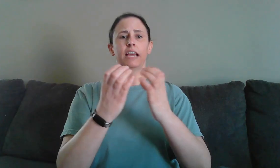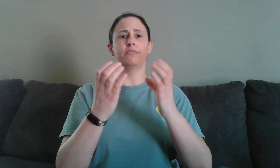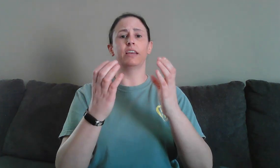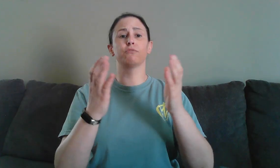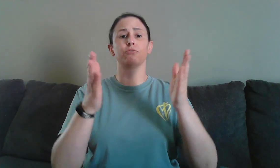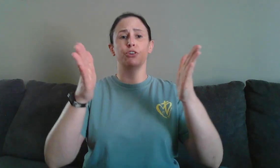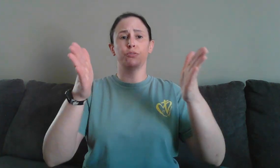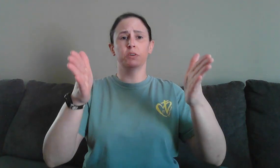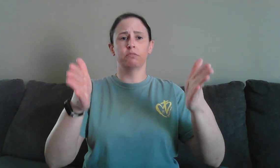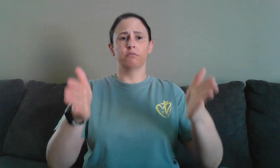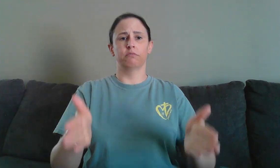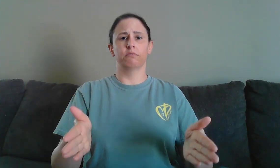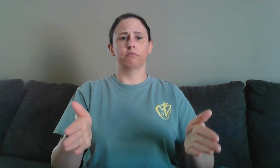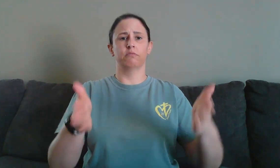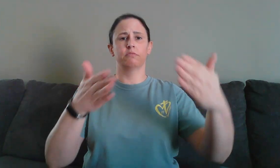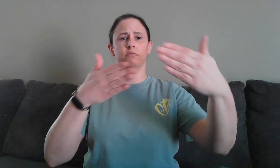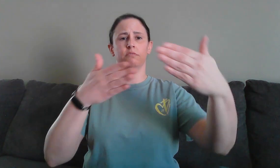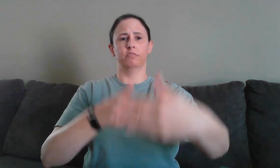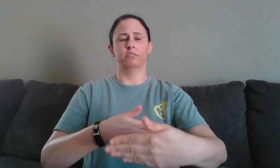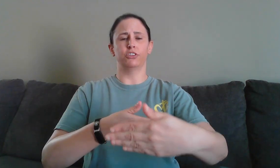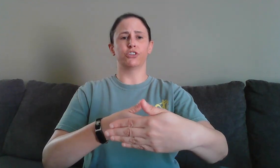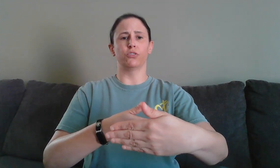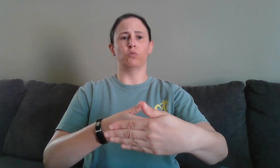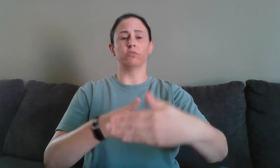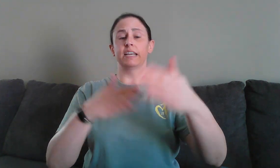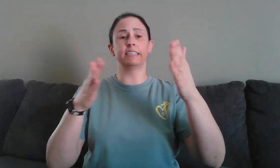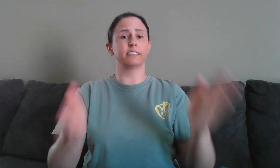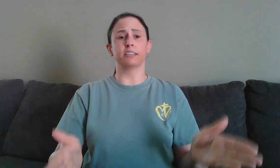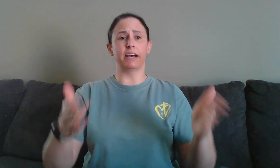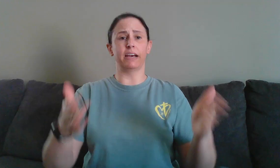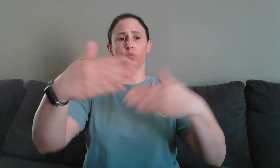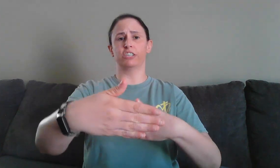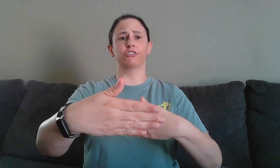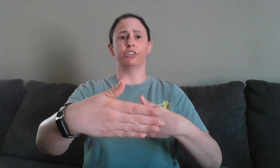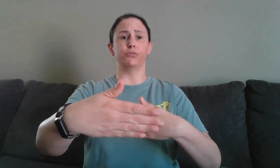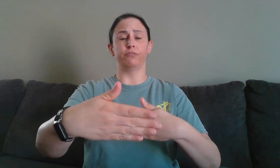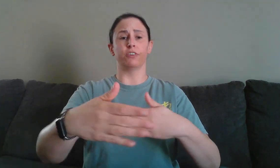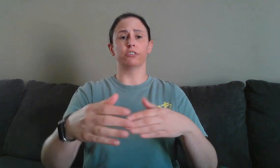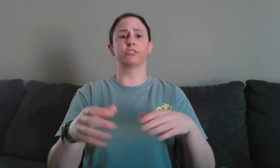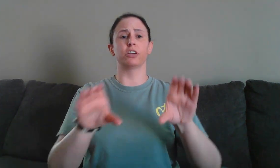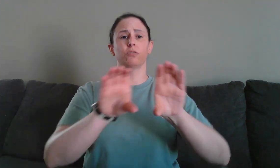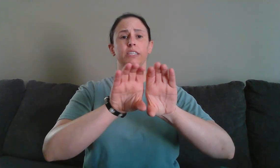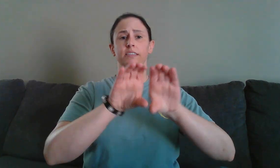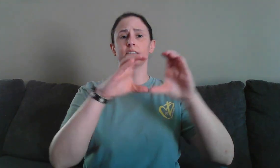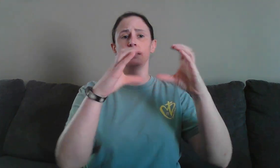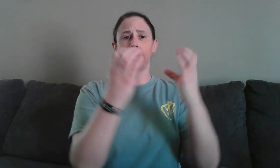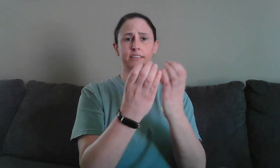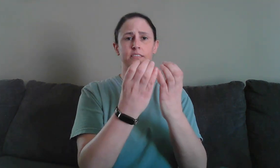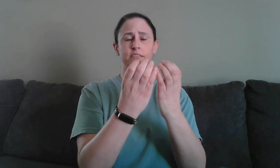and then room, you show the walls, and it doesn't matter which you do first. So this is class,